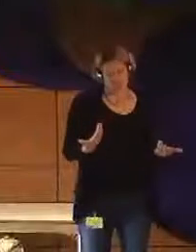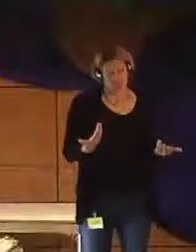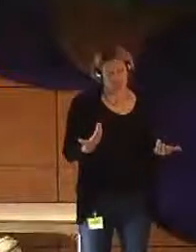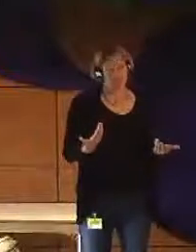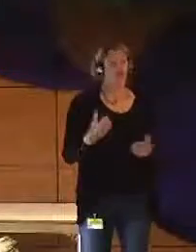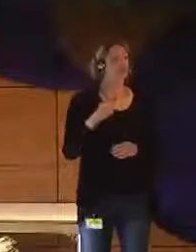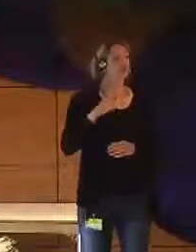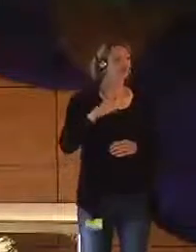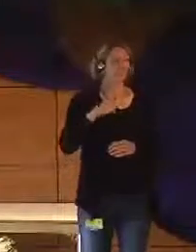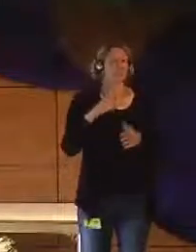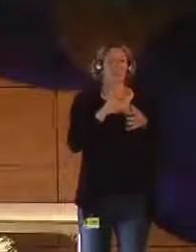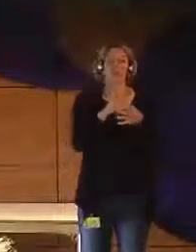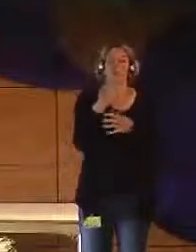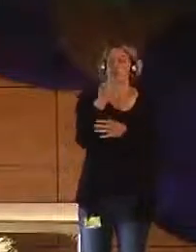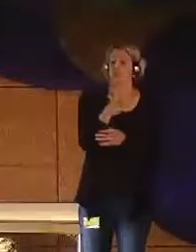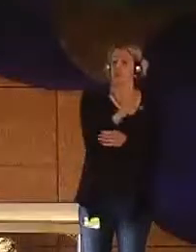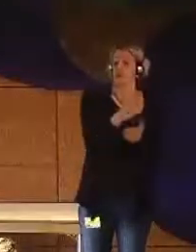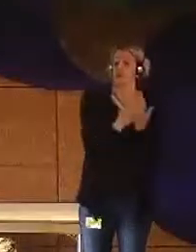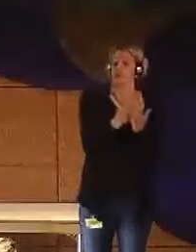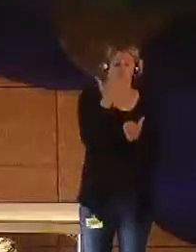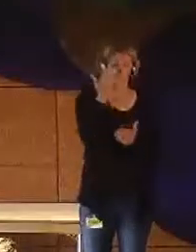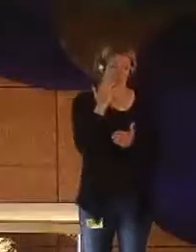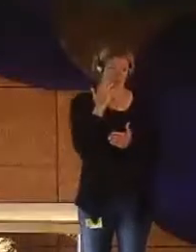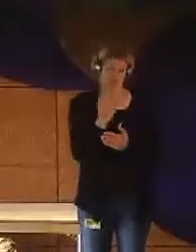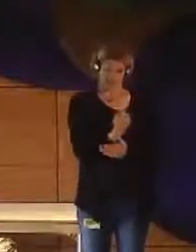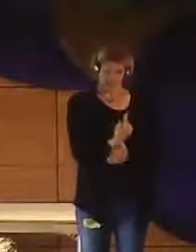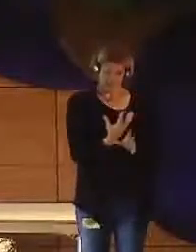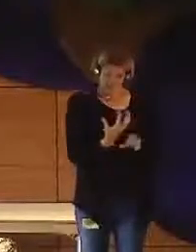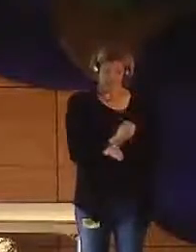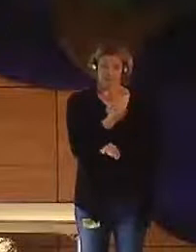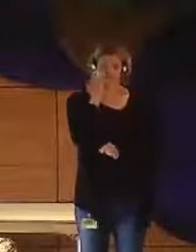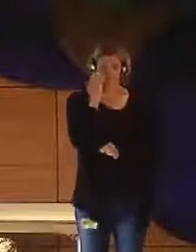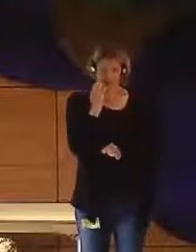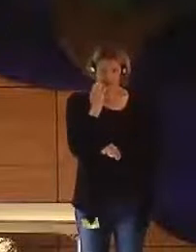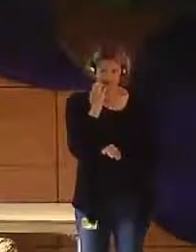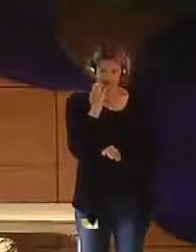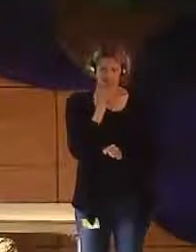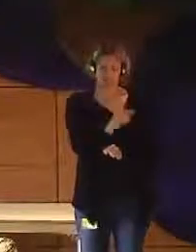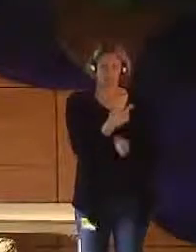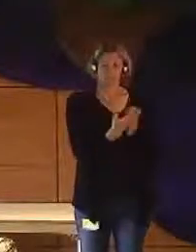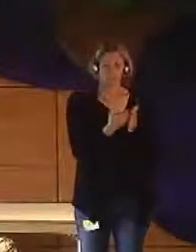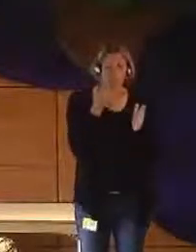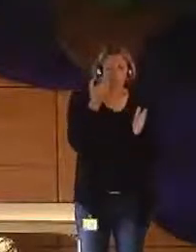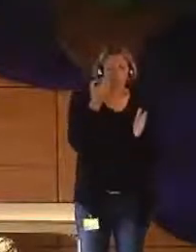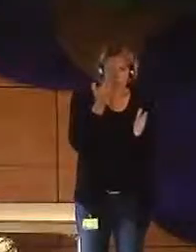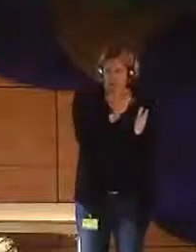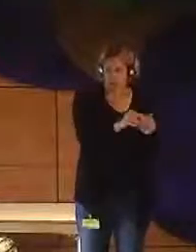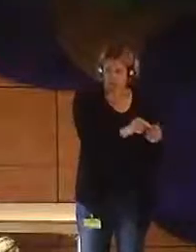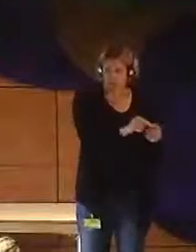through puberty spontaneously, especially if a girl's having regular periods, they are also potentially